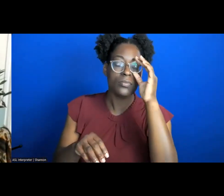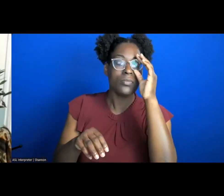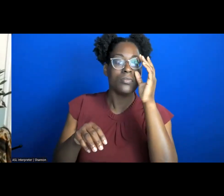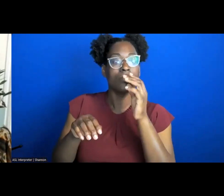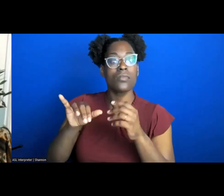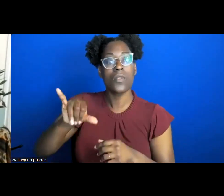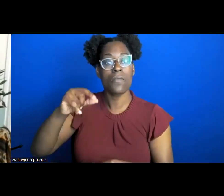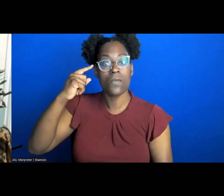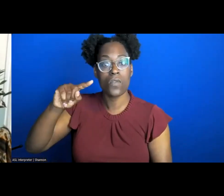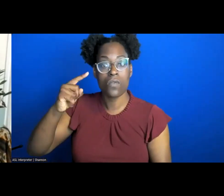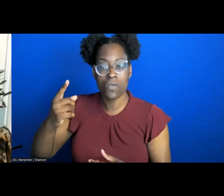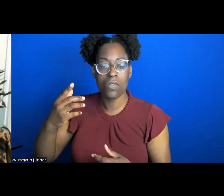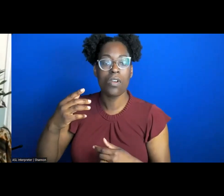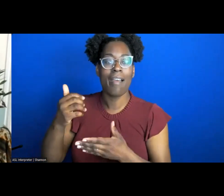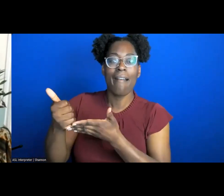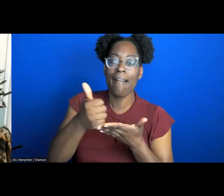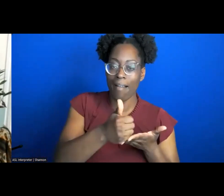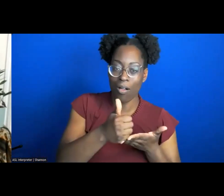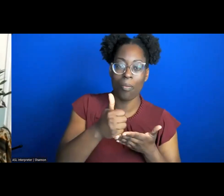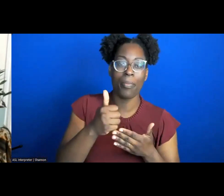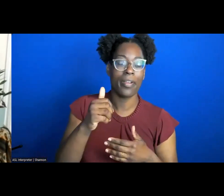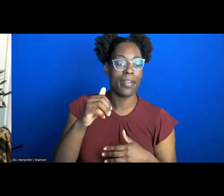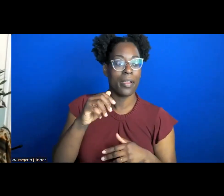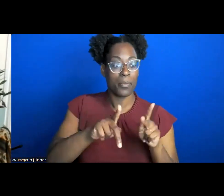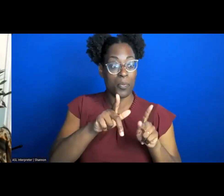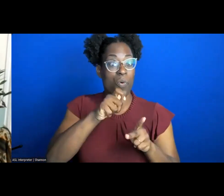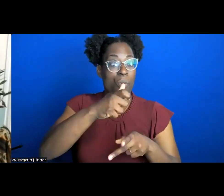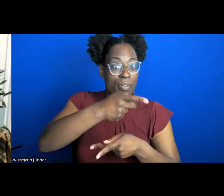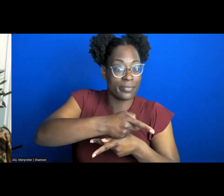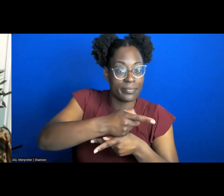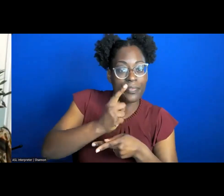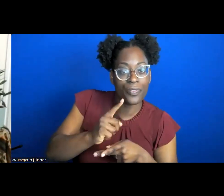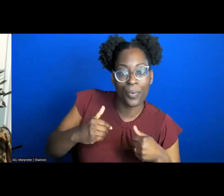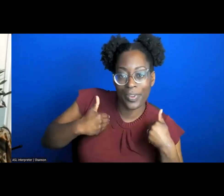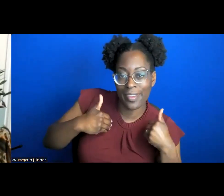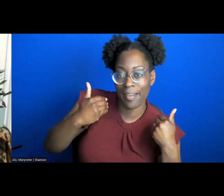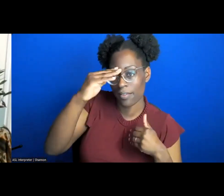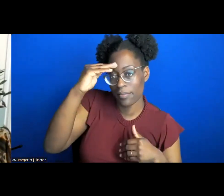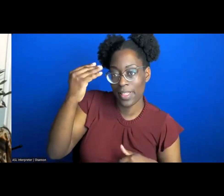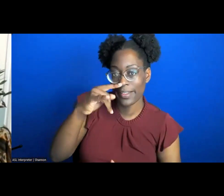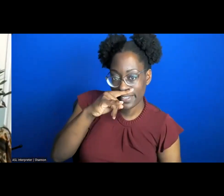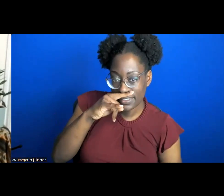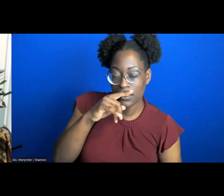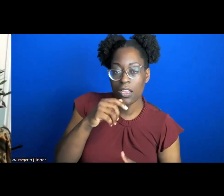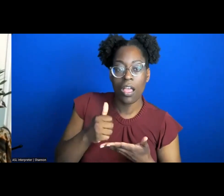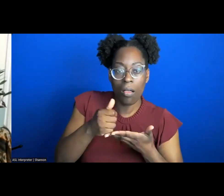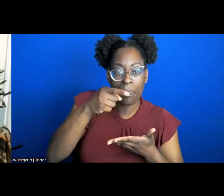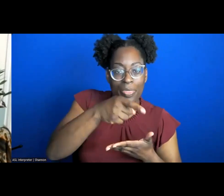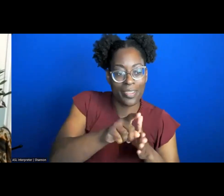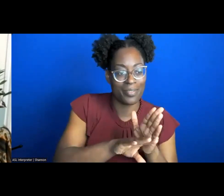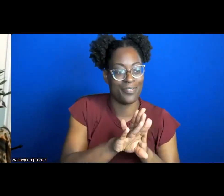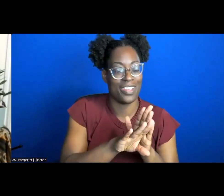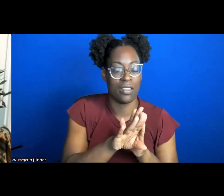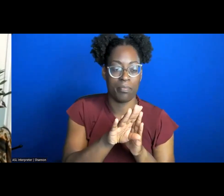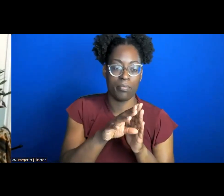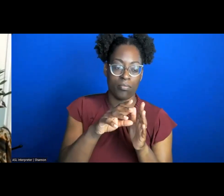we're clear that we also have a deeply anti-Black early childhood field. So I created the Journey to Nia